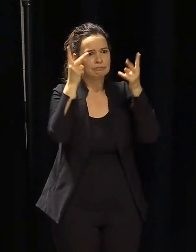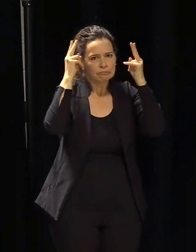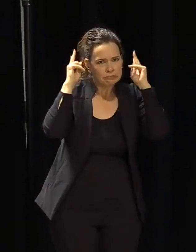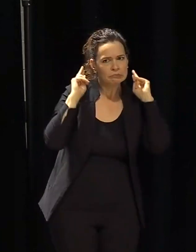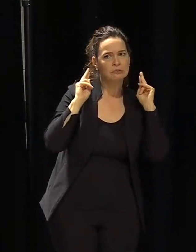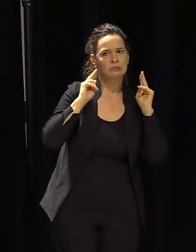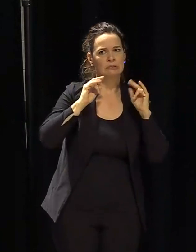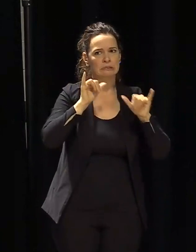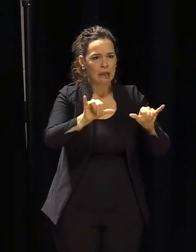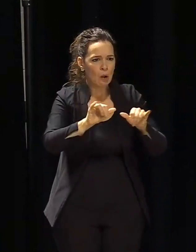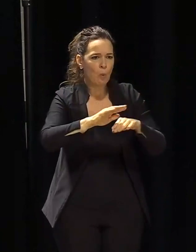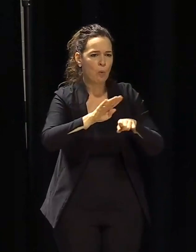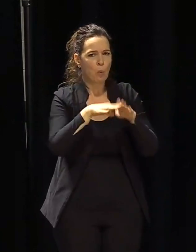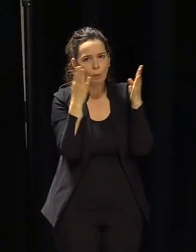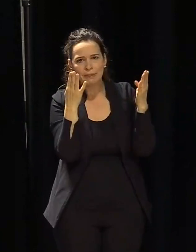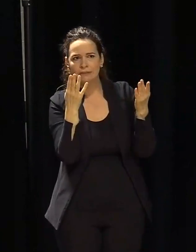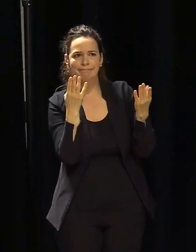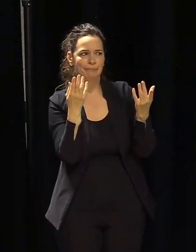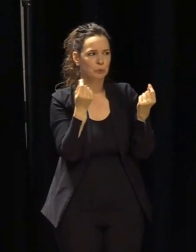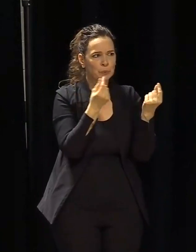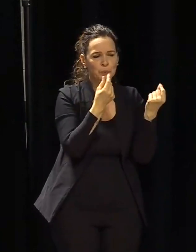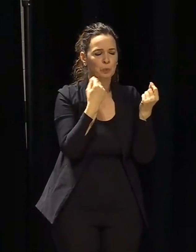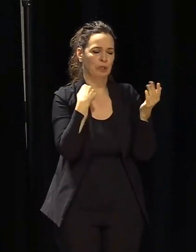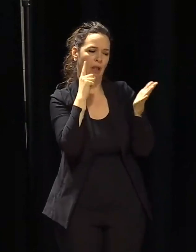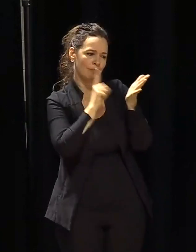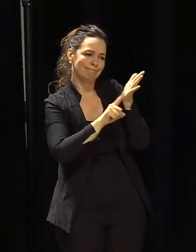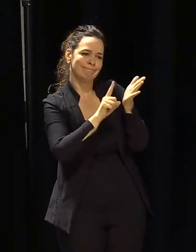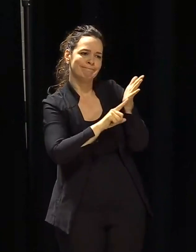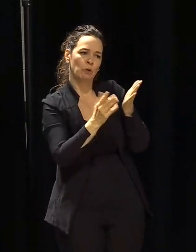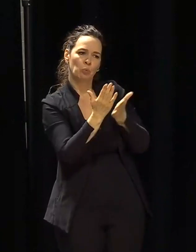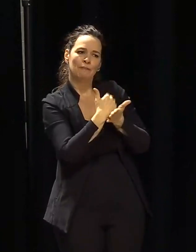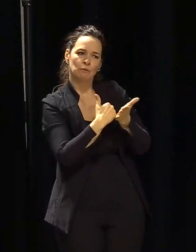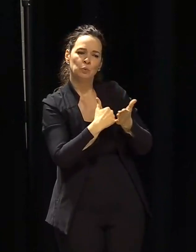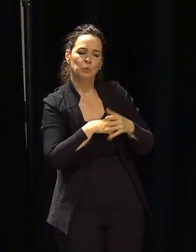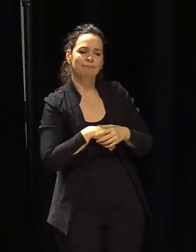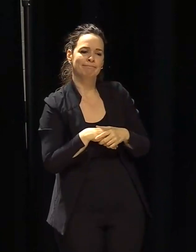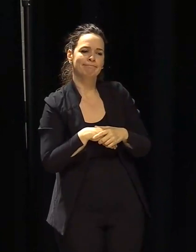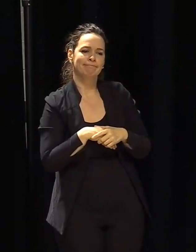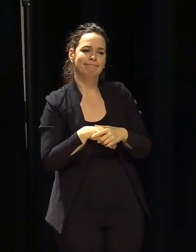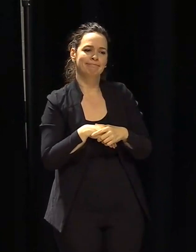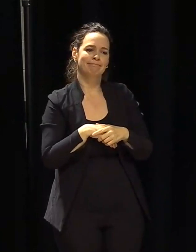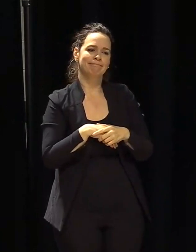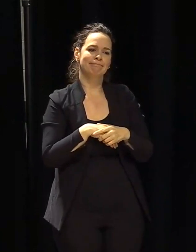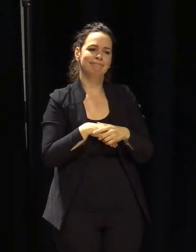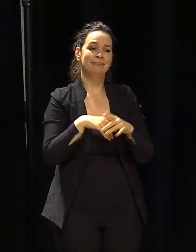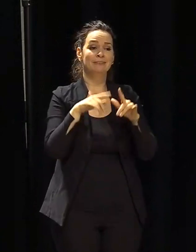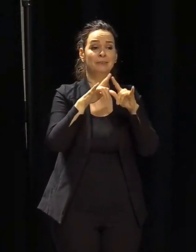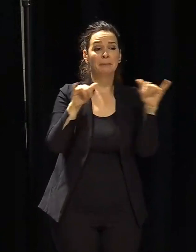the pressure everybody's under, including the state, because I'm under similar pressure.